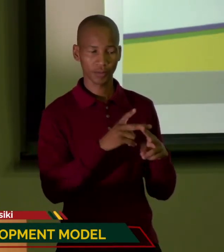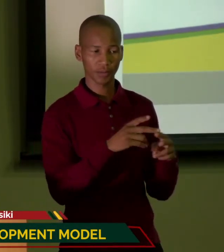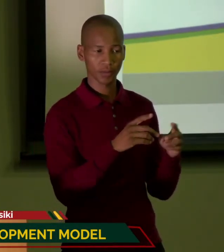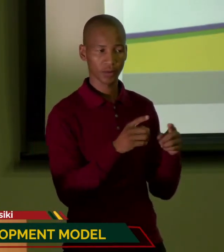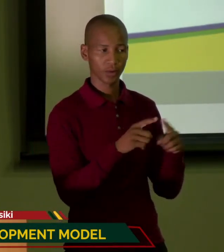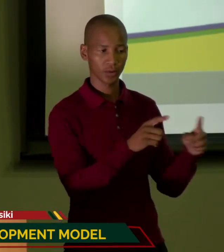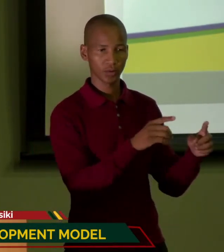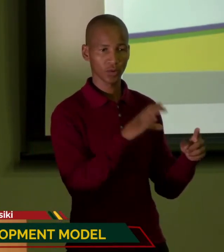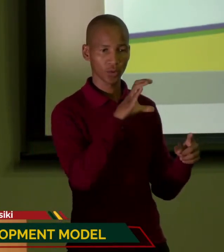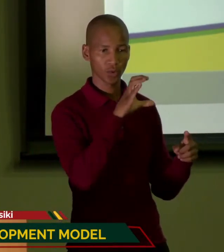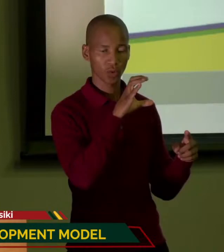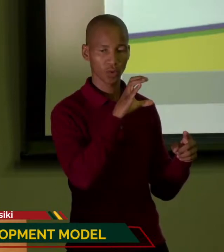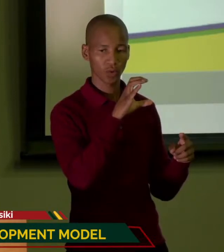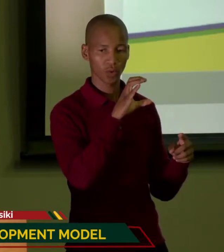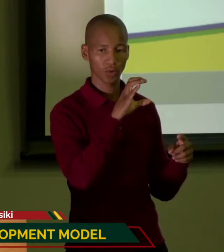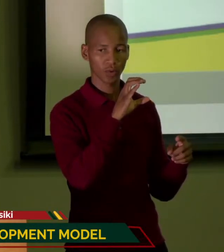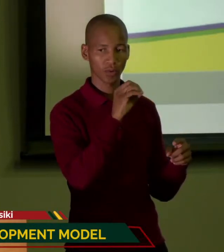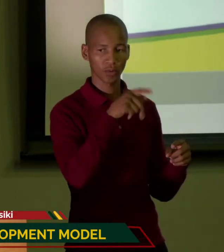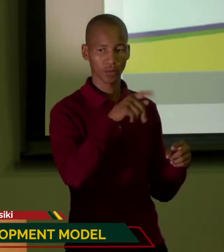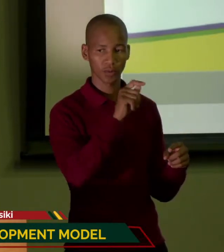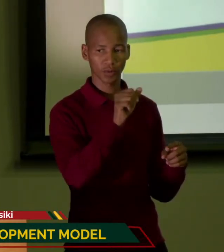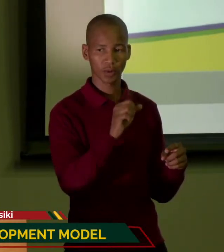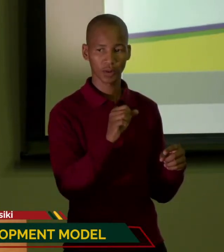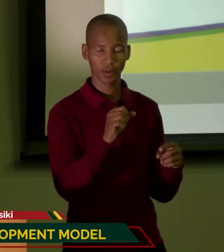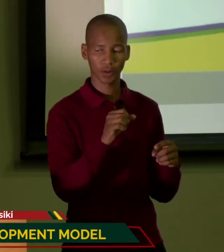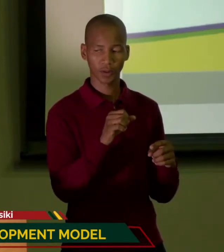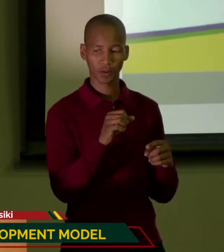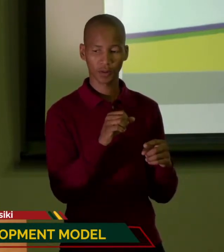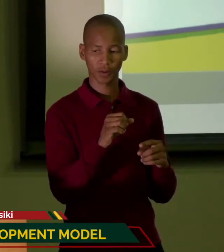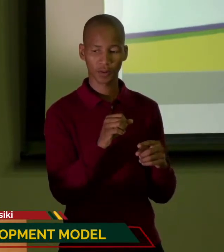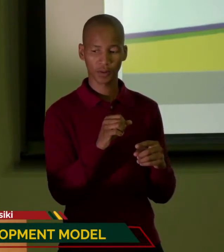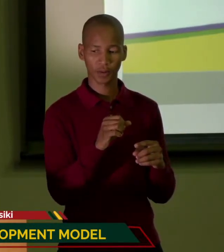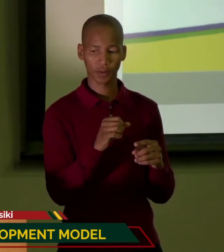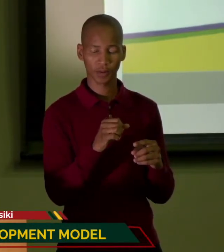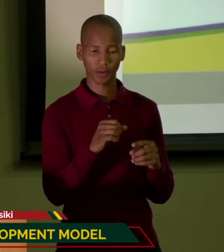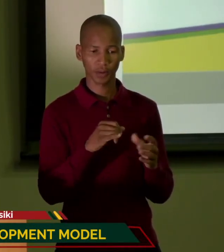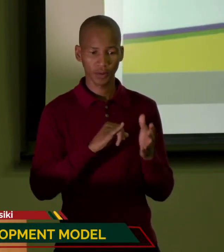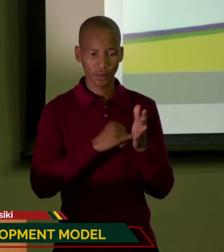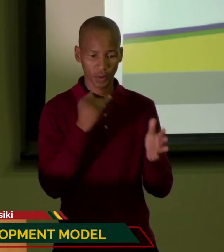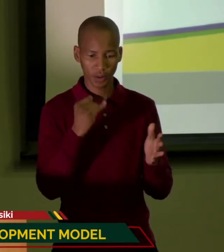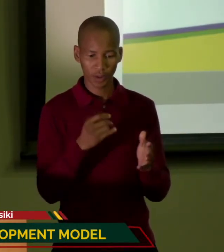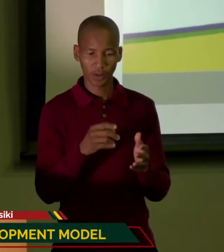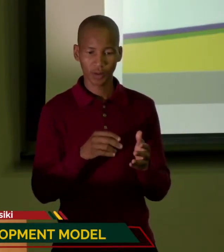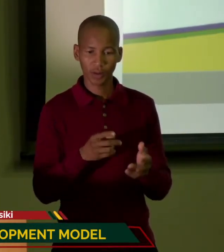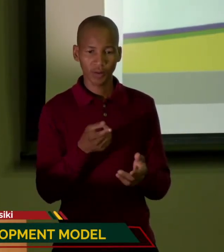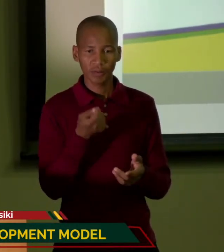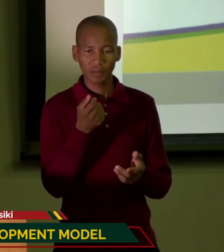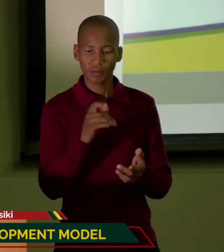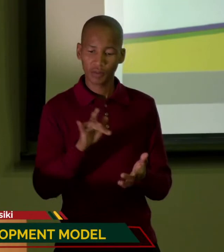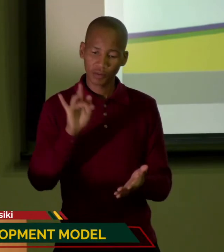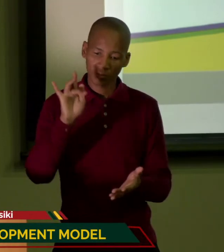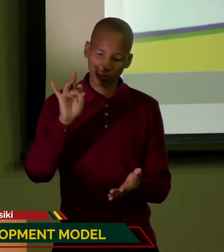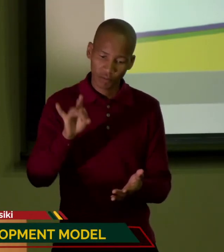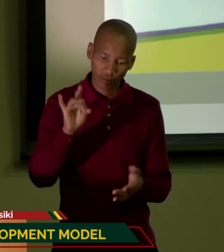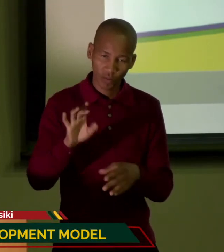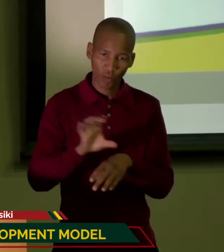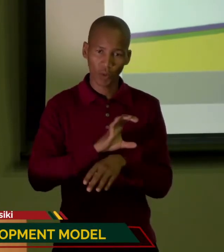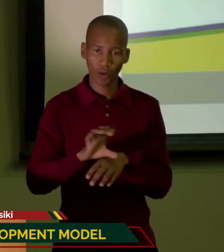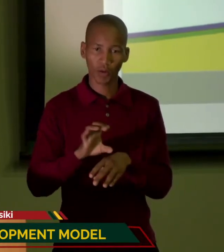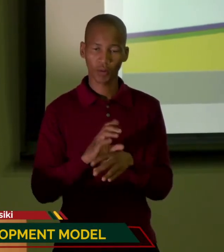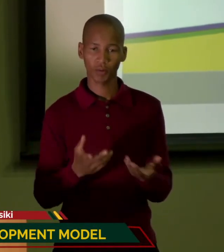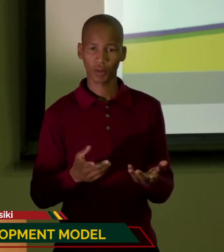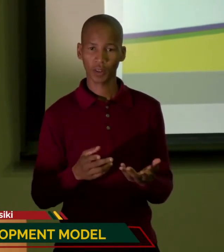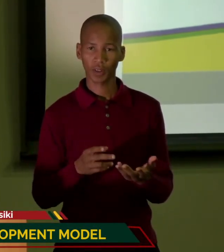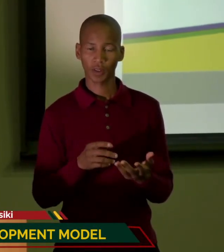website ebona ke lanto just by the click of a finger in a computer uvela